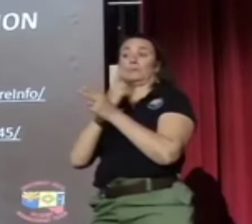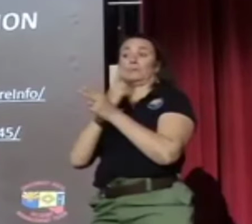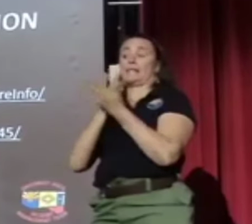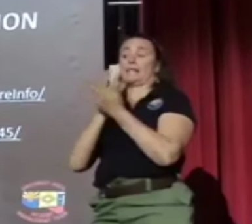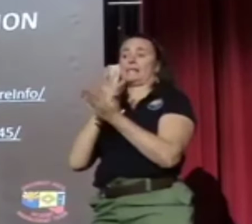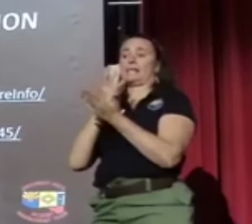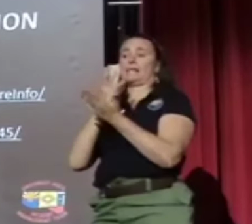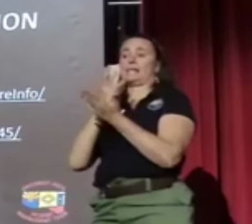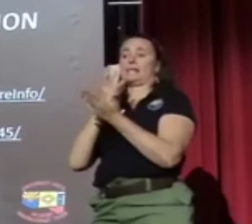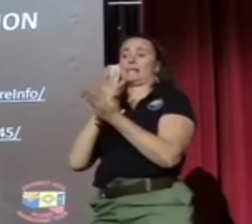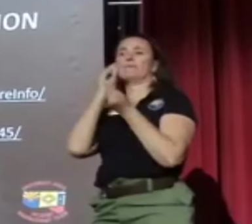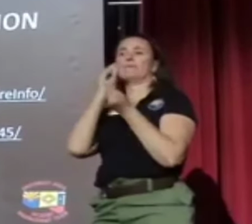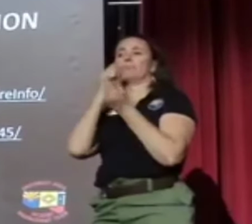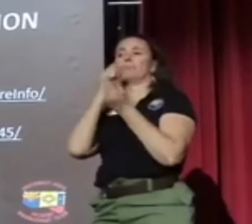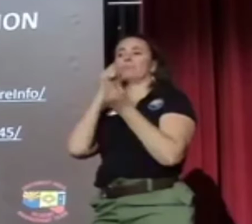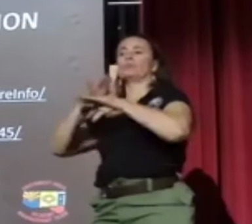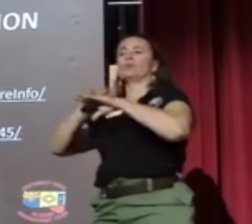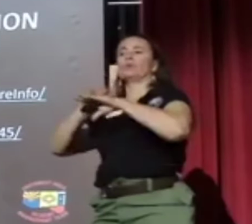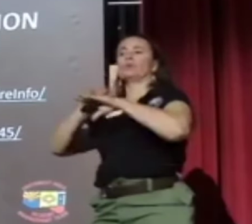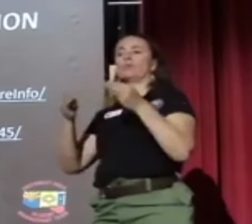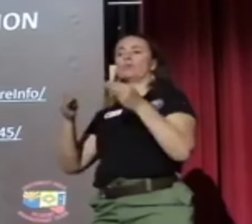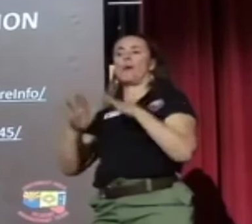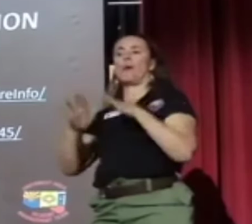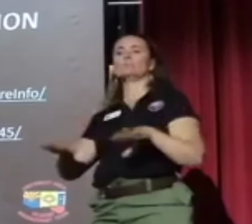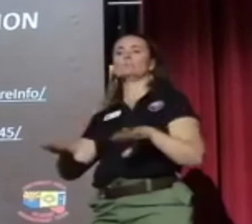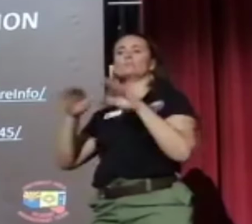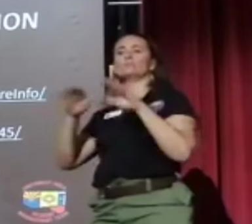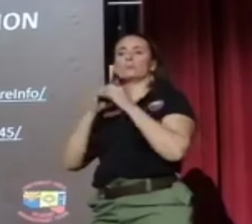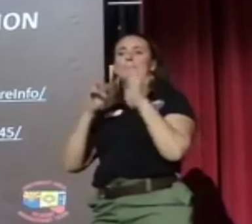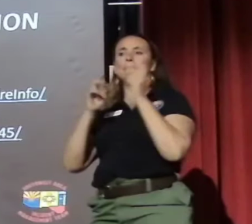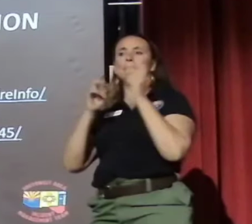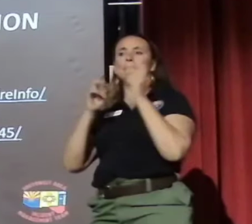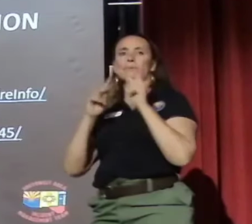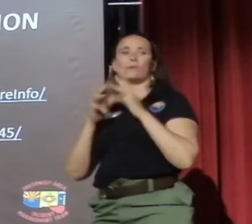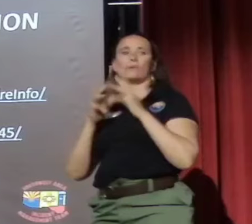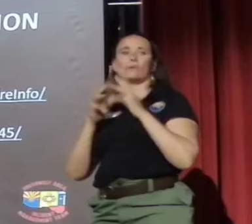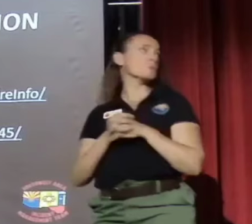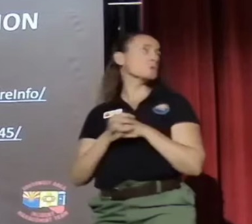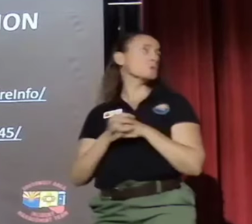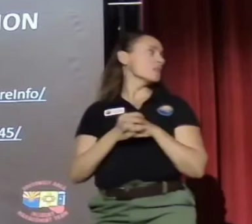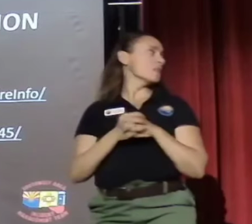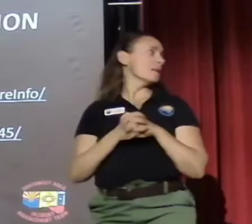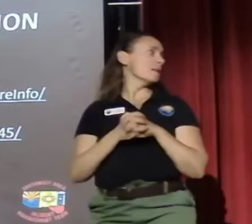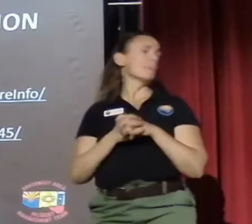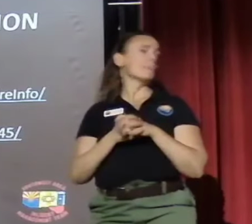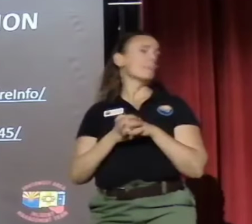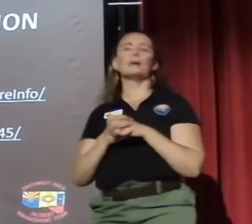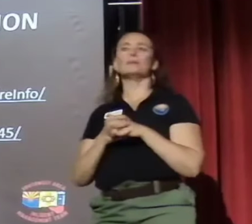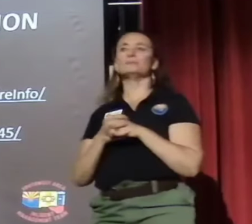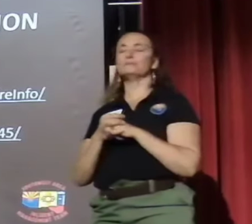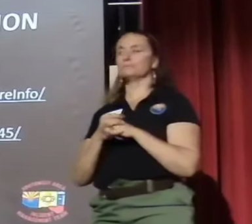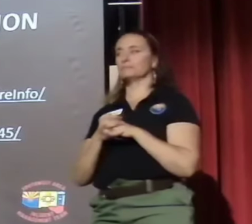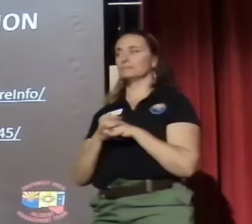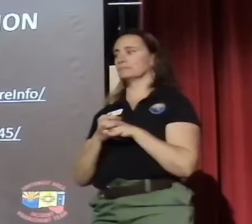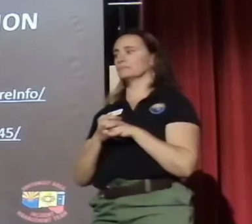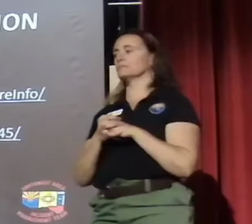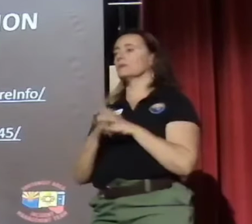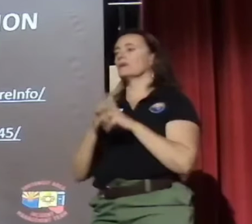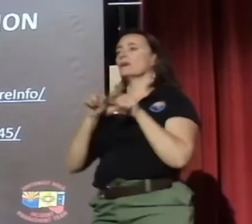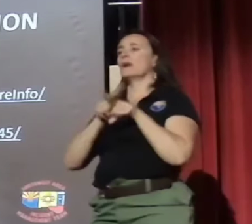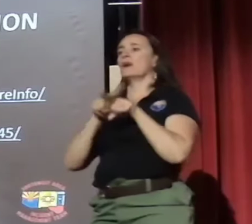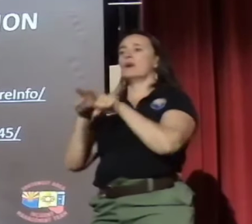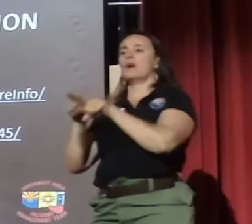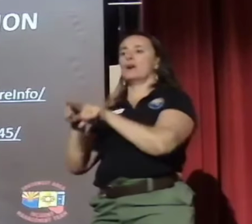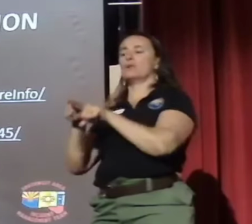data on the ground with our folks. So a lot of information to share. And then also we use